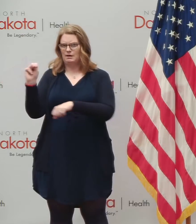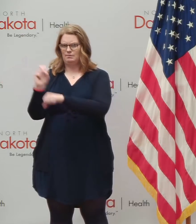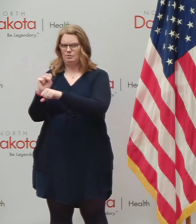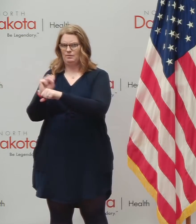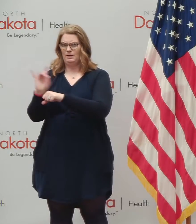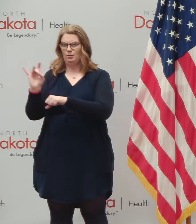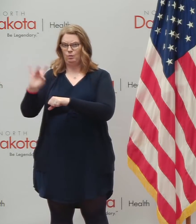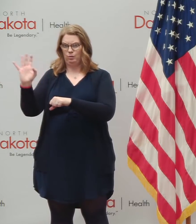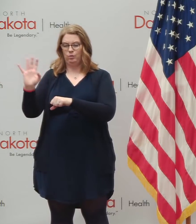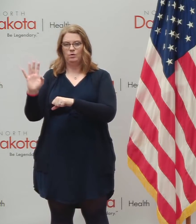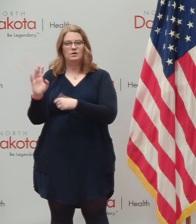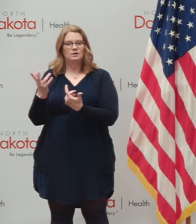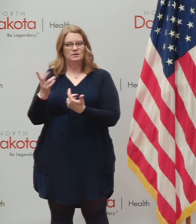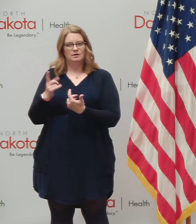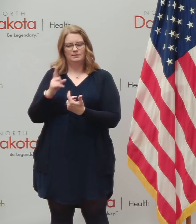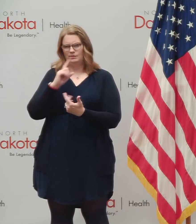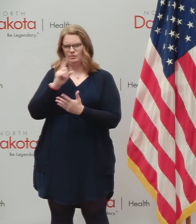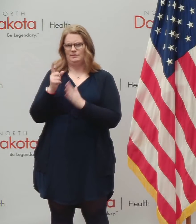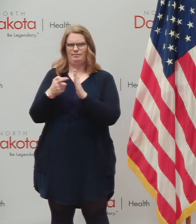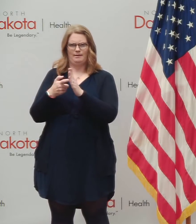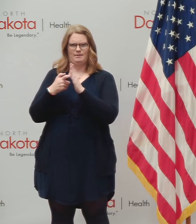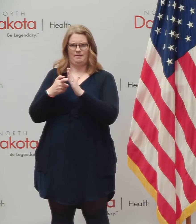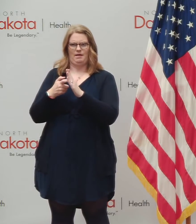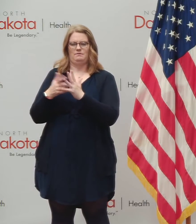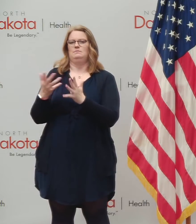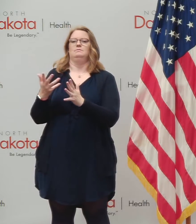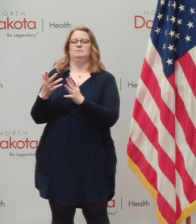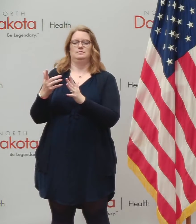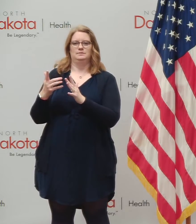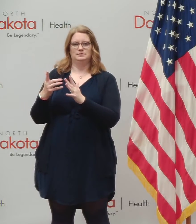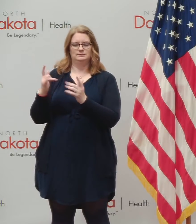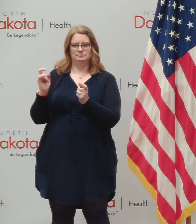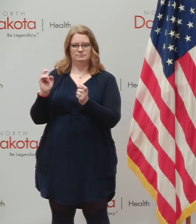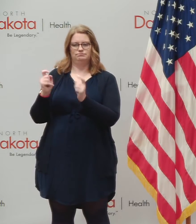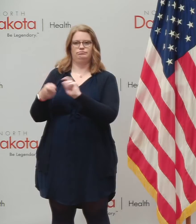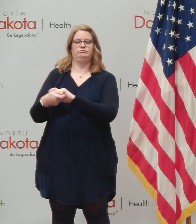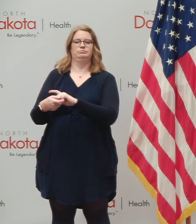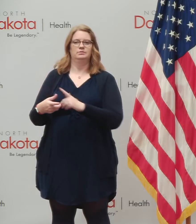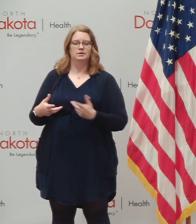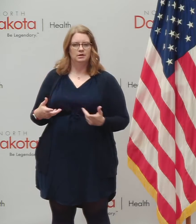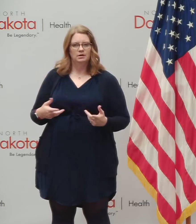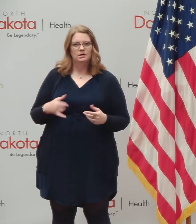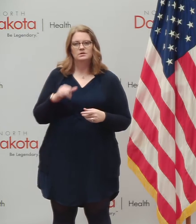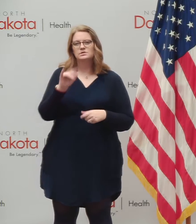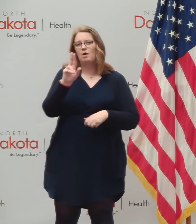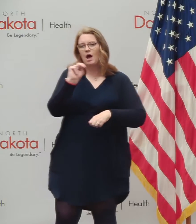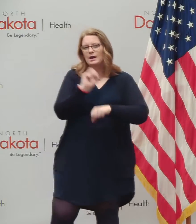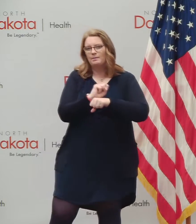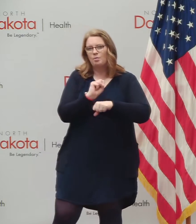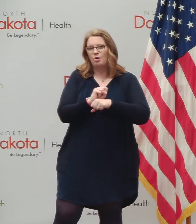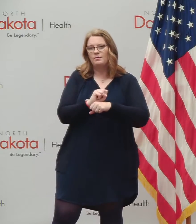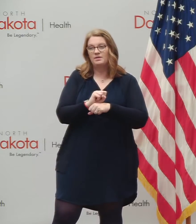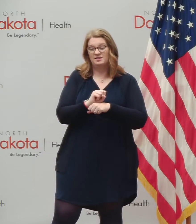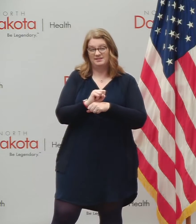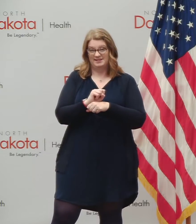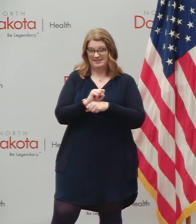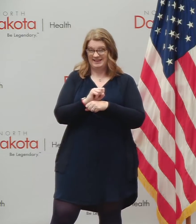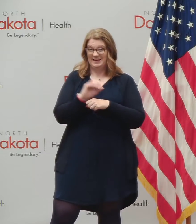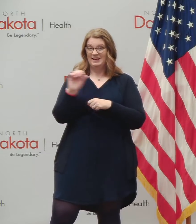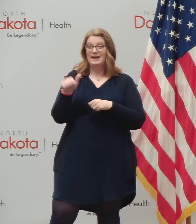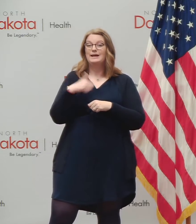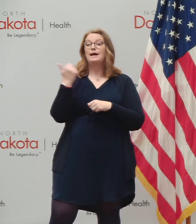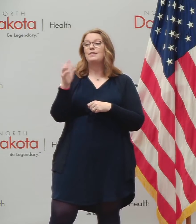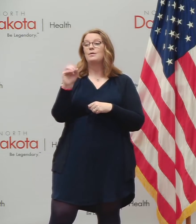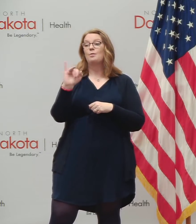seeing due to the demand shock that happened even pre-COVID. We know that unemployment is double digits in some of our oil